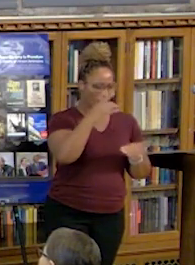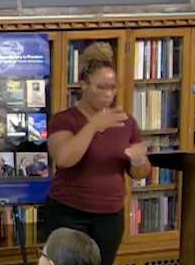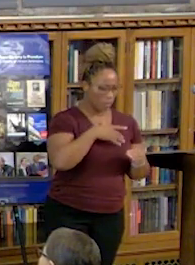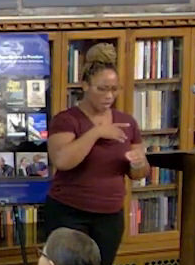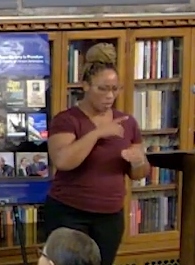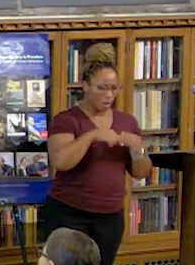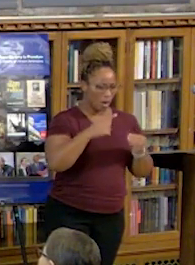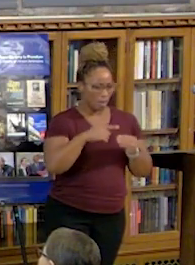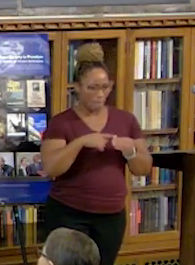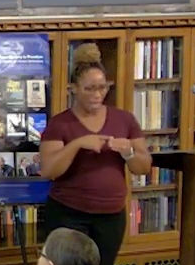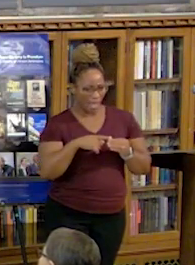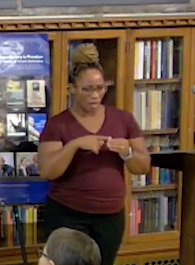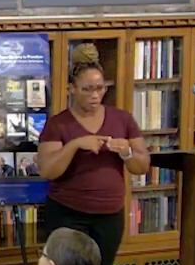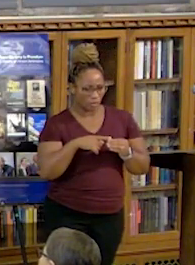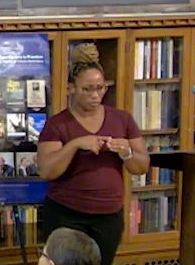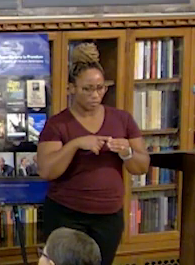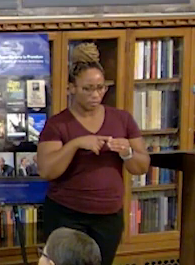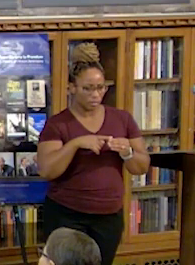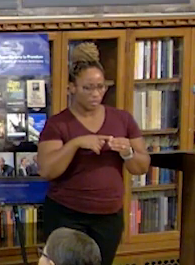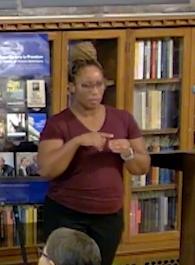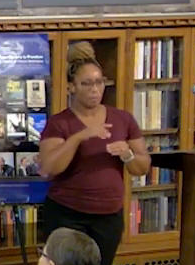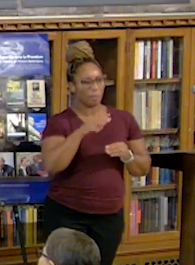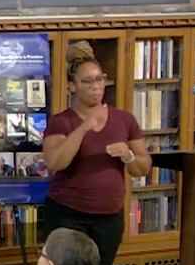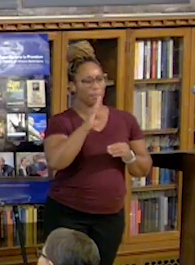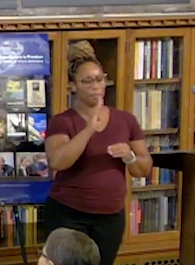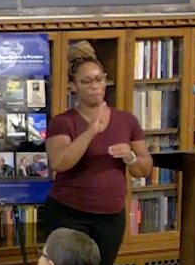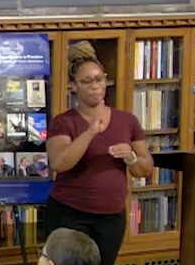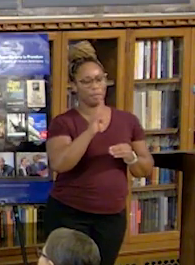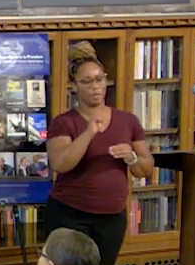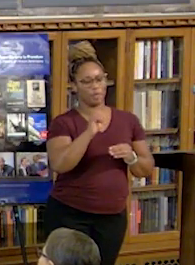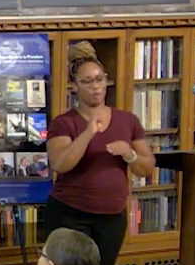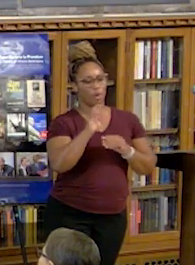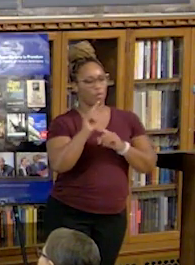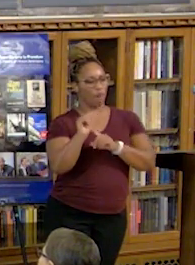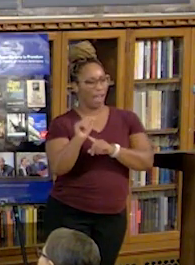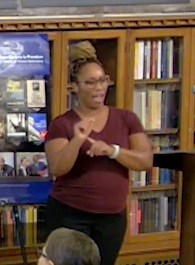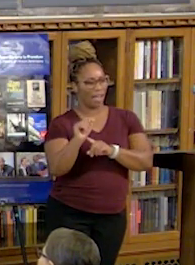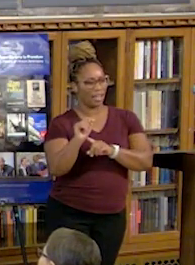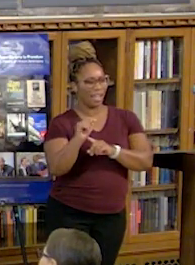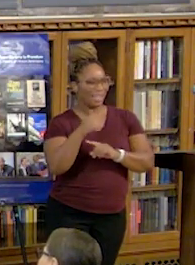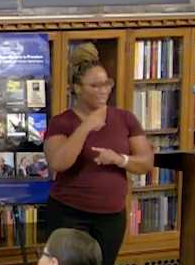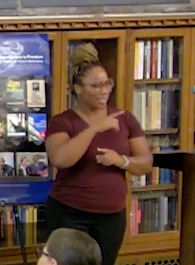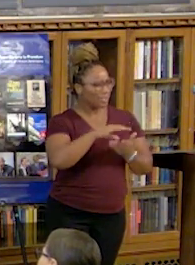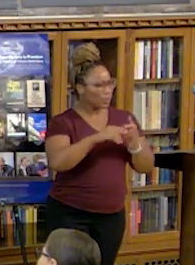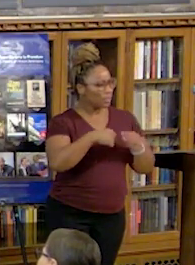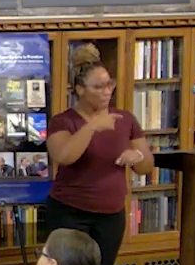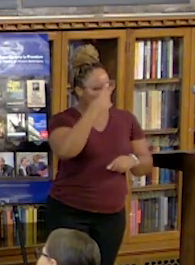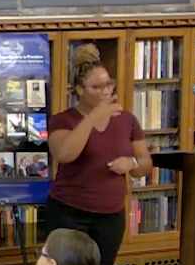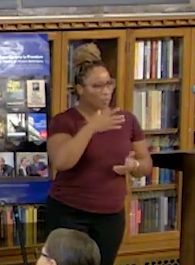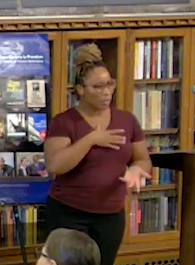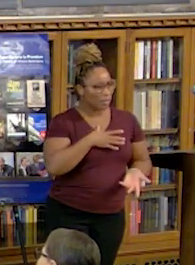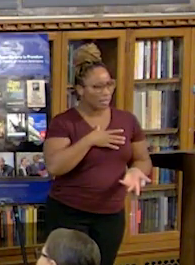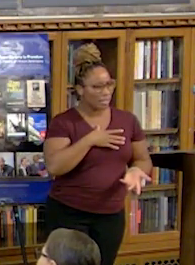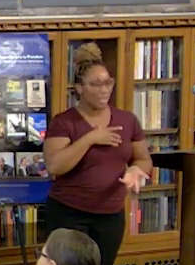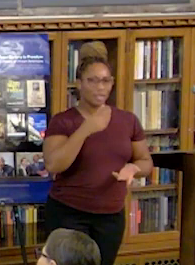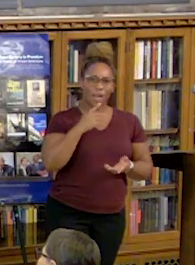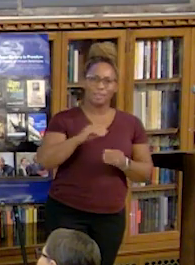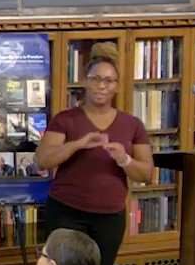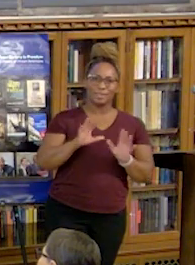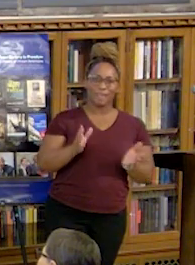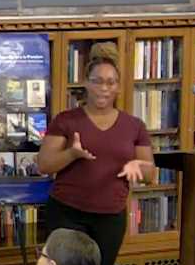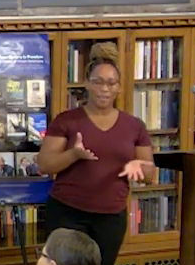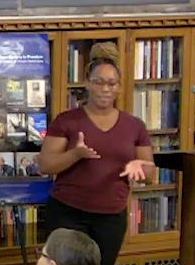these um oo oo bureaucrat bureaucrats and I was like well this is a story about black women you know and so I had to say